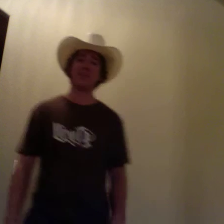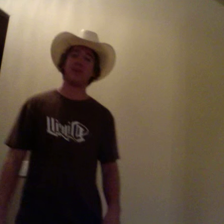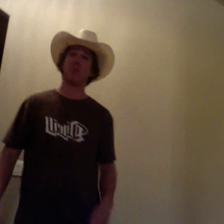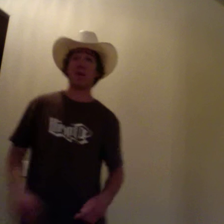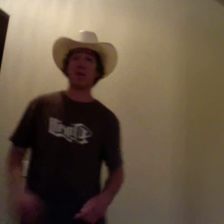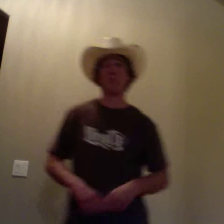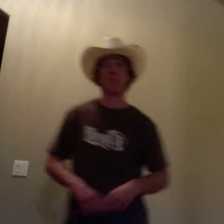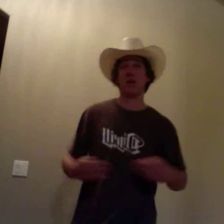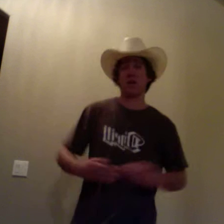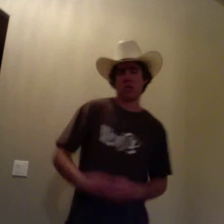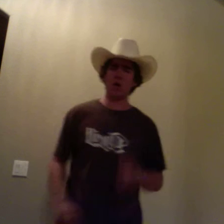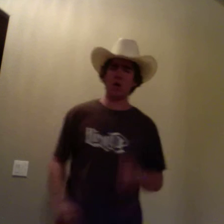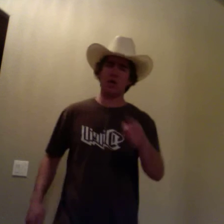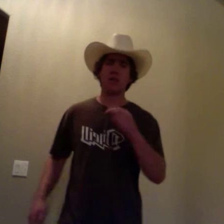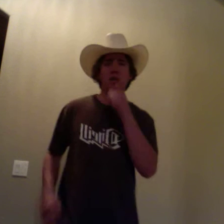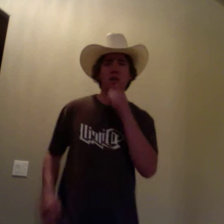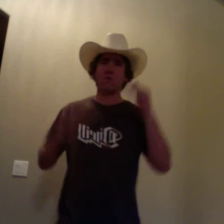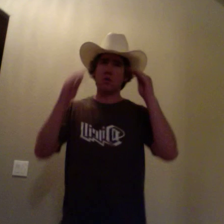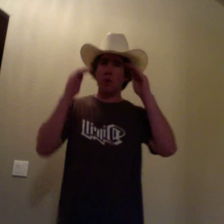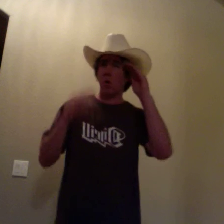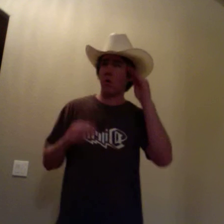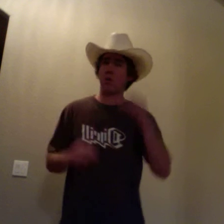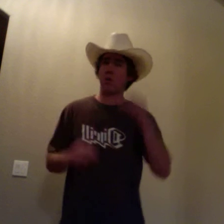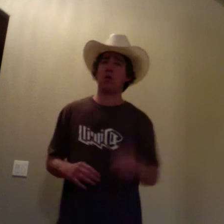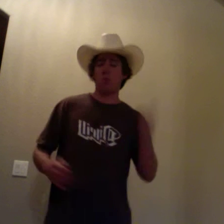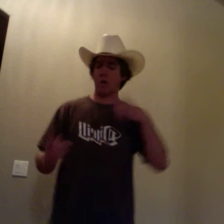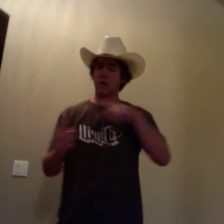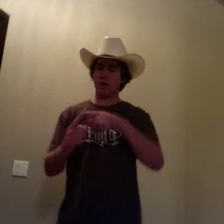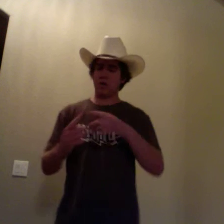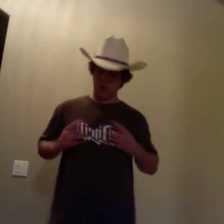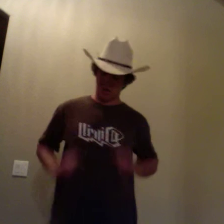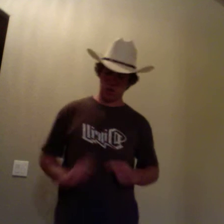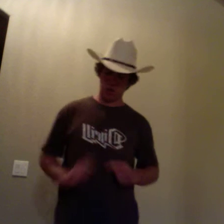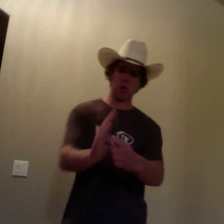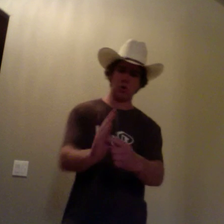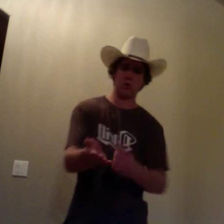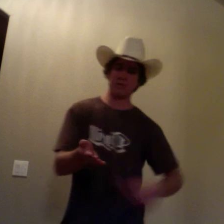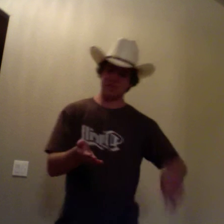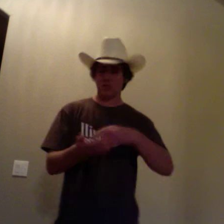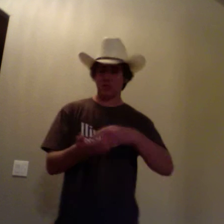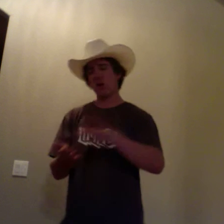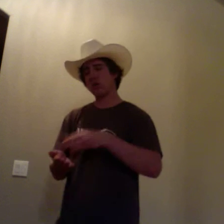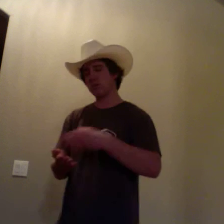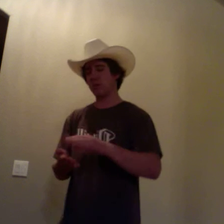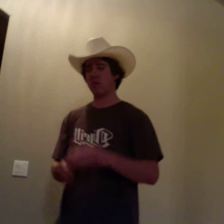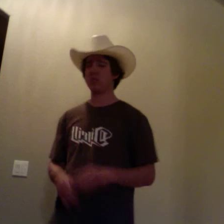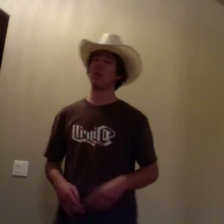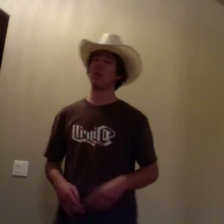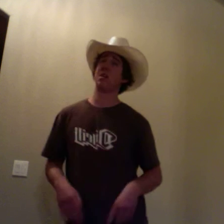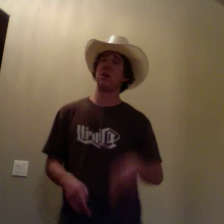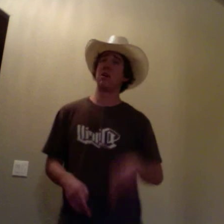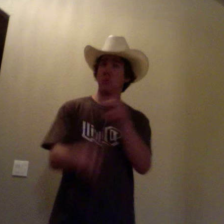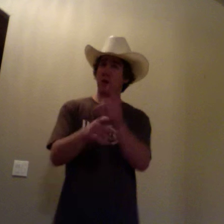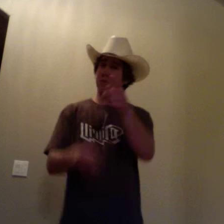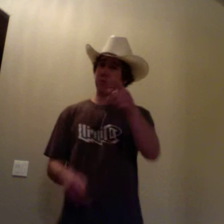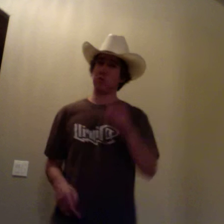But baby, you hardly even notice when I try to show you this. Song is meant to keep you from